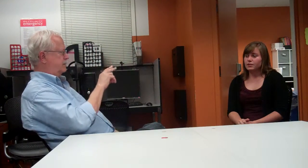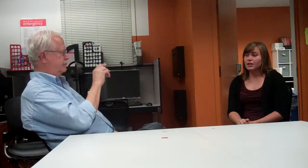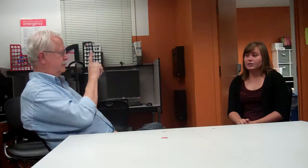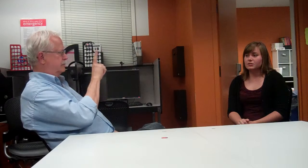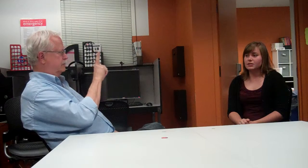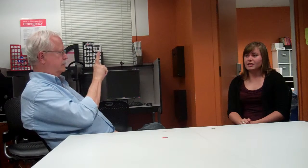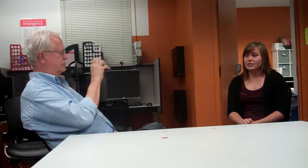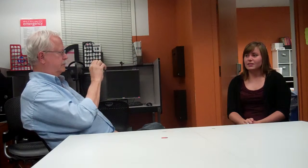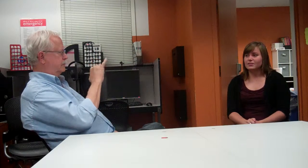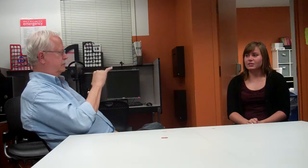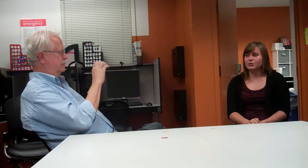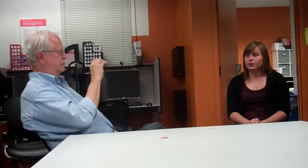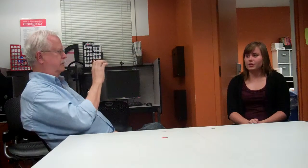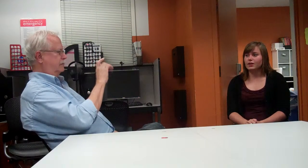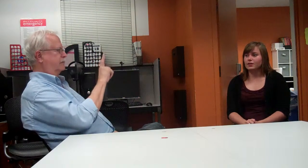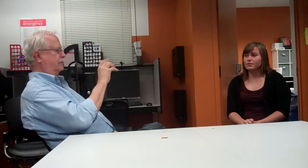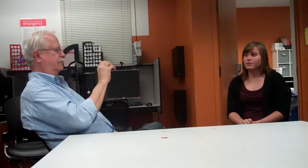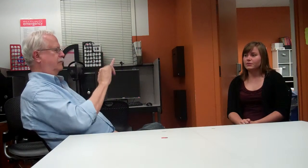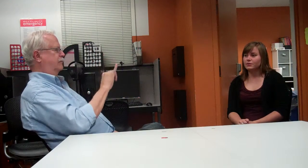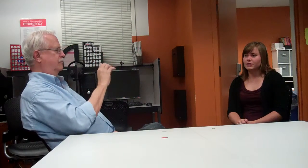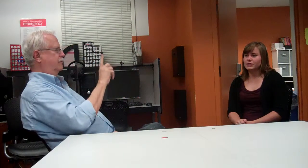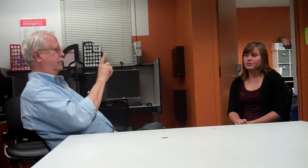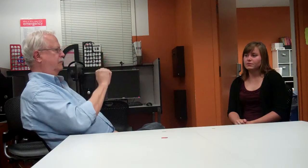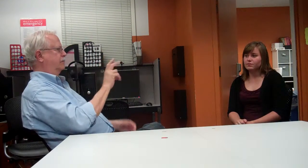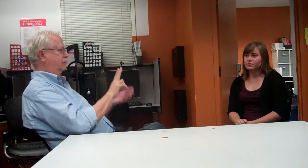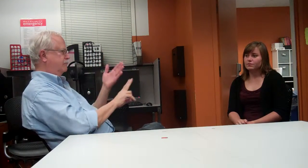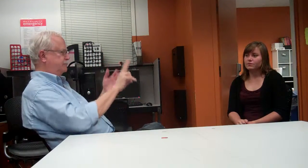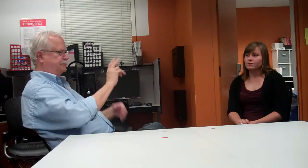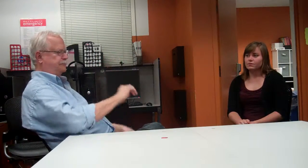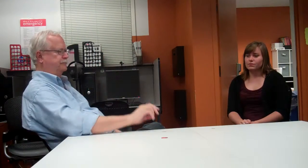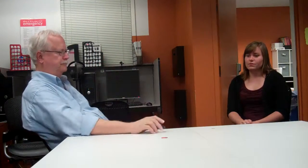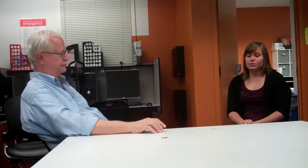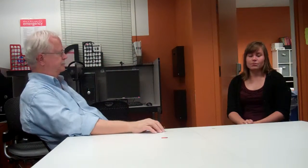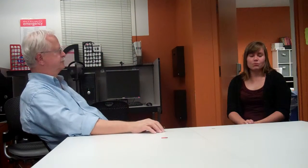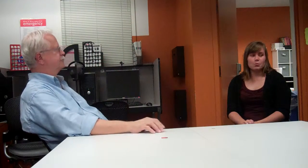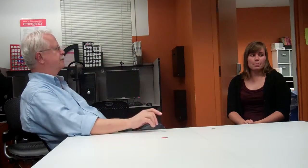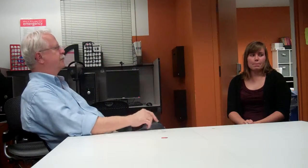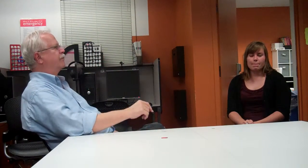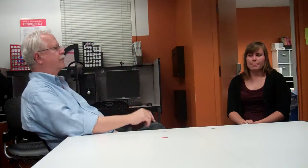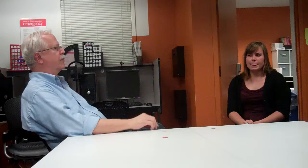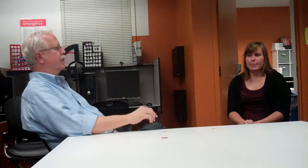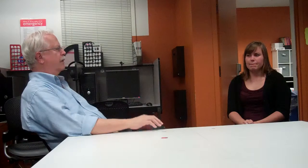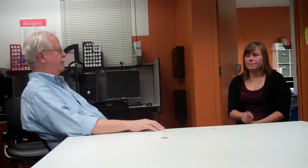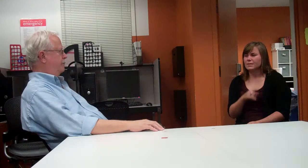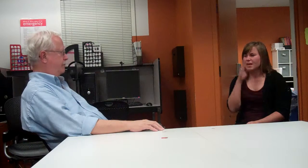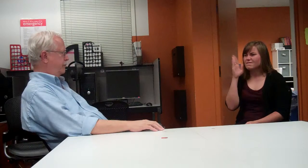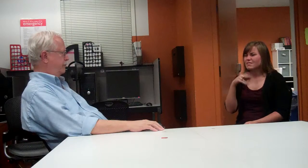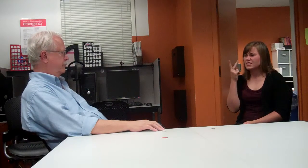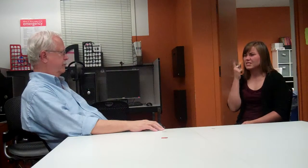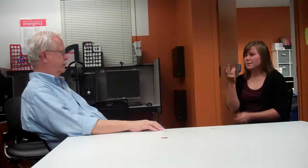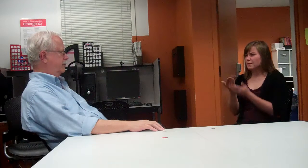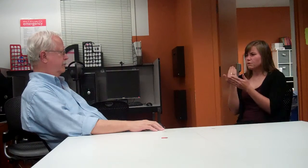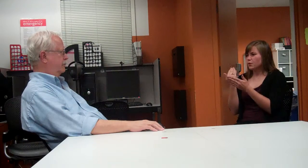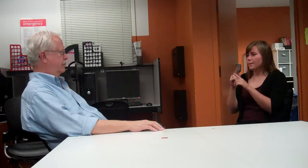Yeah, it's really nice. I live near Loyola University. Yeah, I've never seen the campus, but all the students I know who go there just say it's